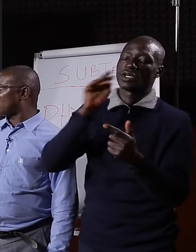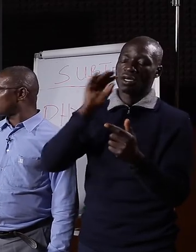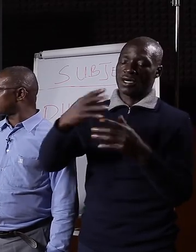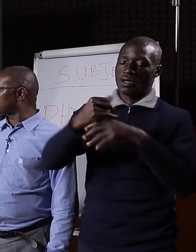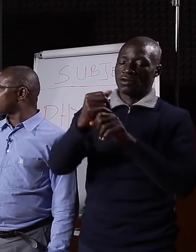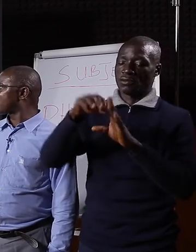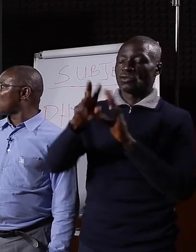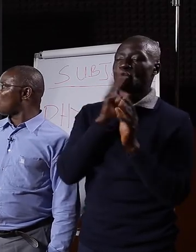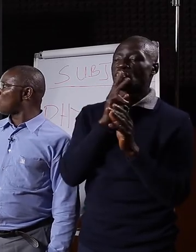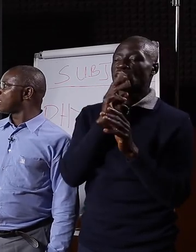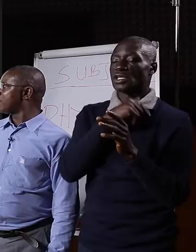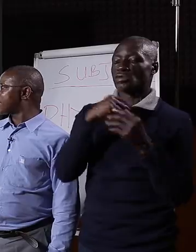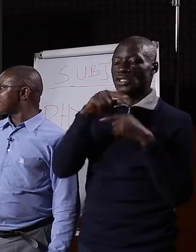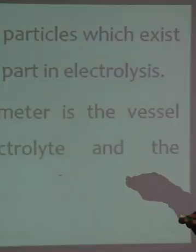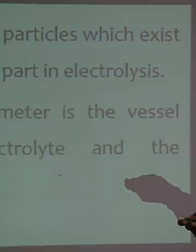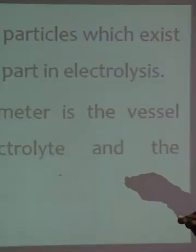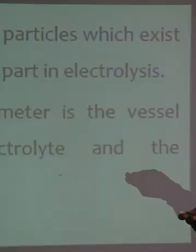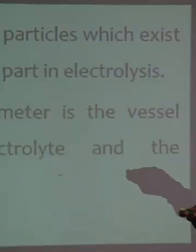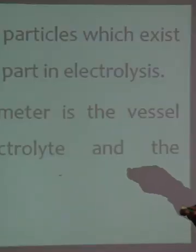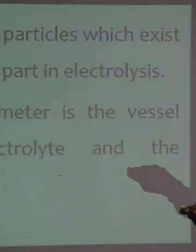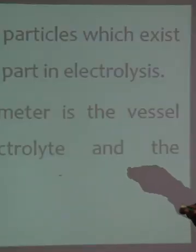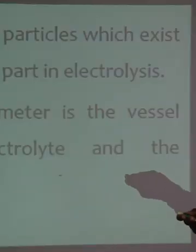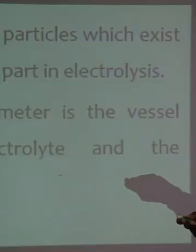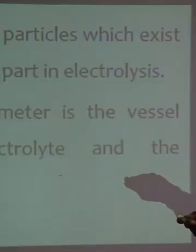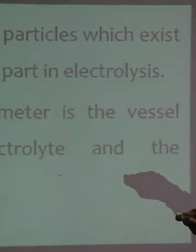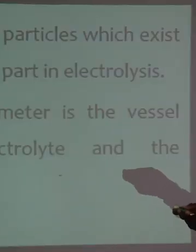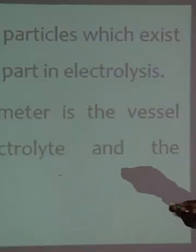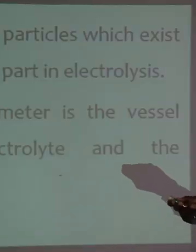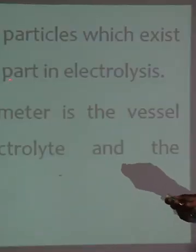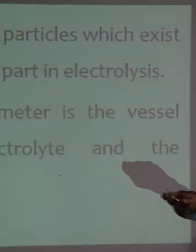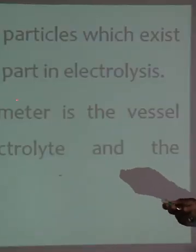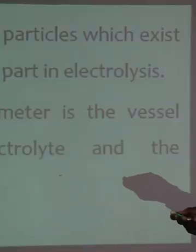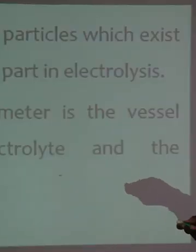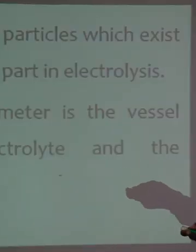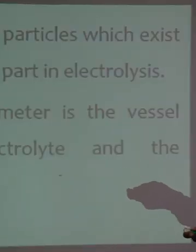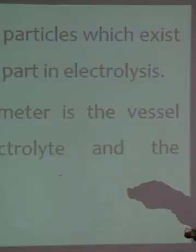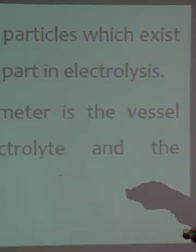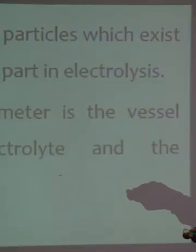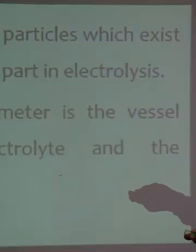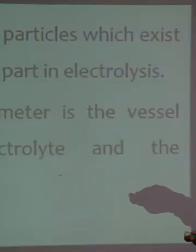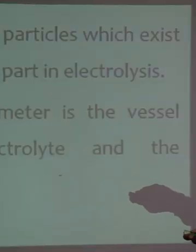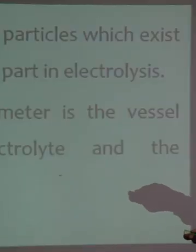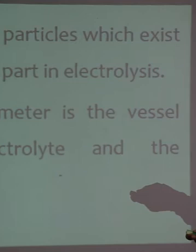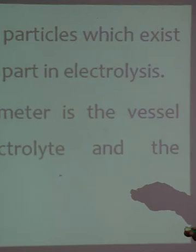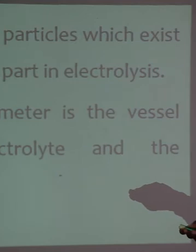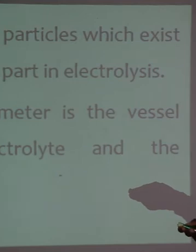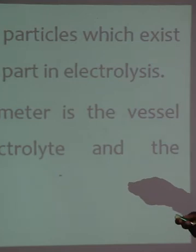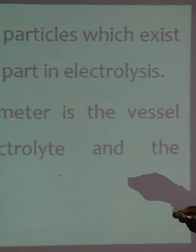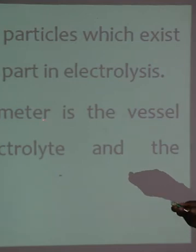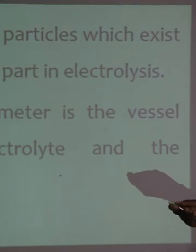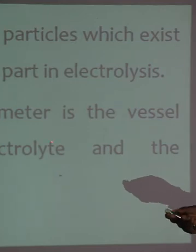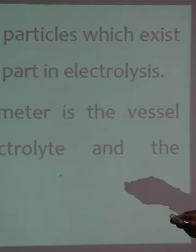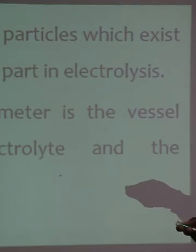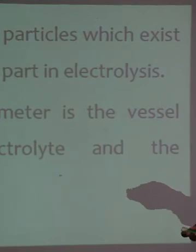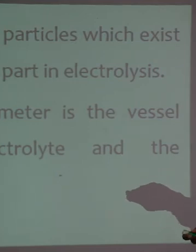say decomposition or breakage, or we say dissociation of atom has taken place. Voltameter, on the other hand, is